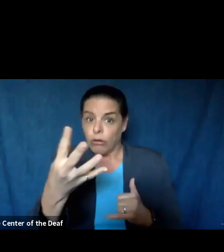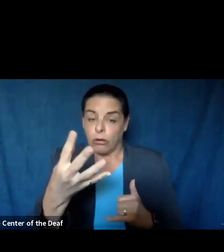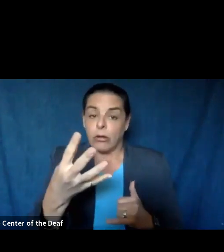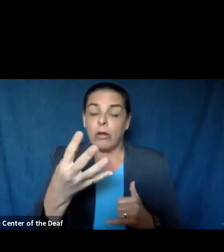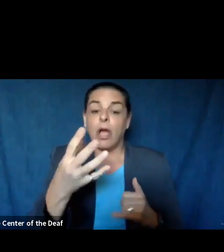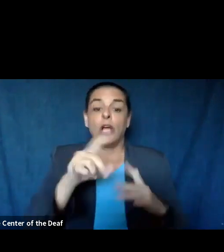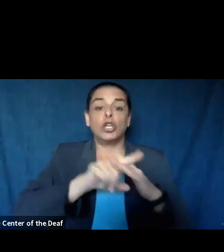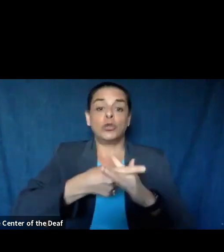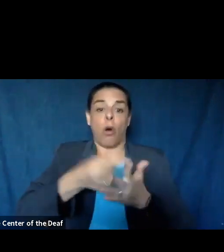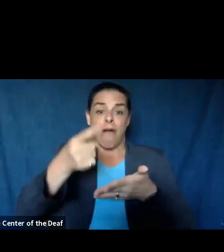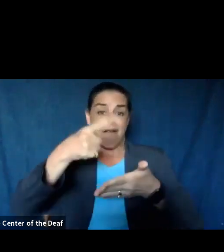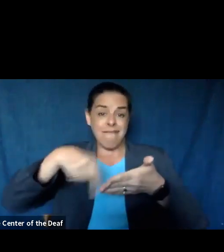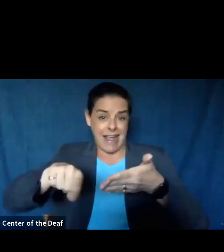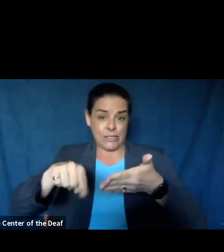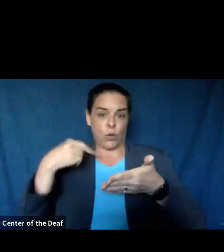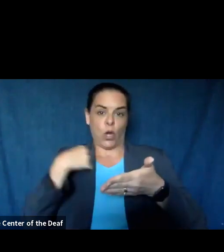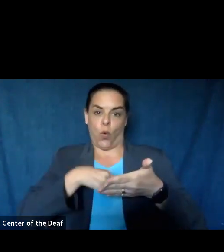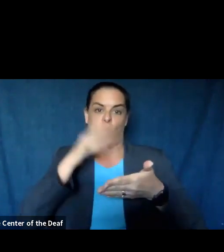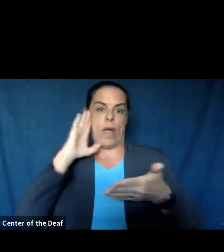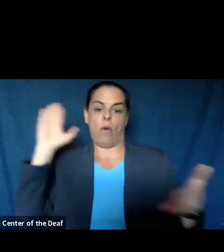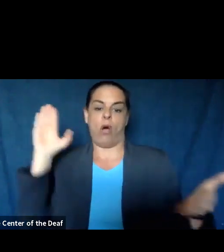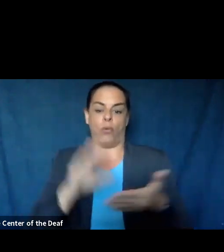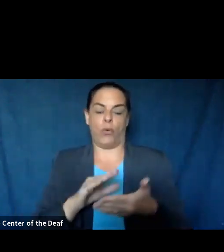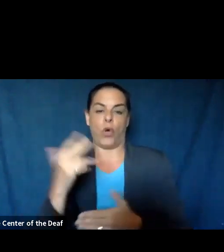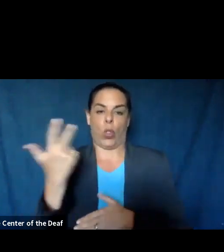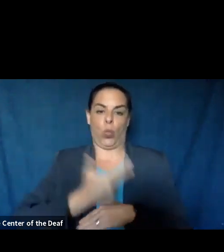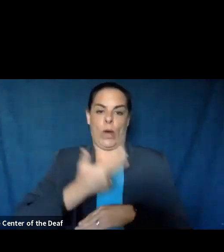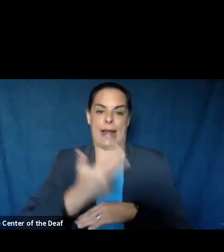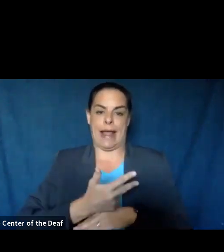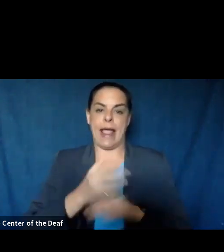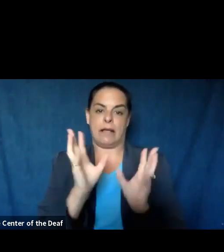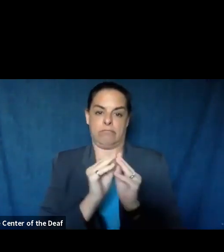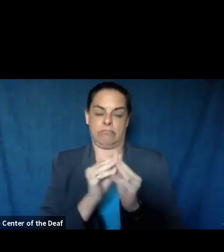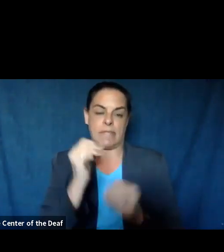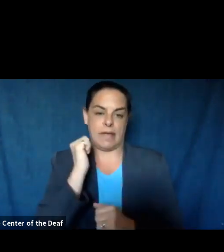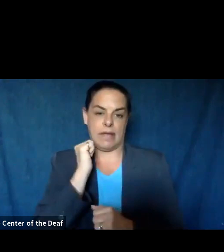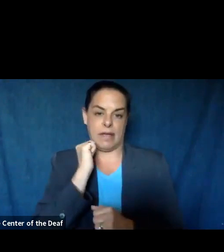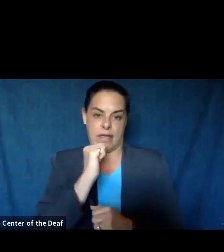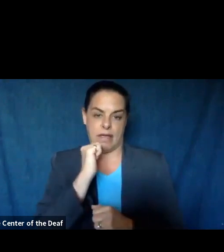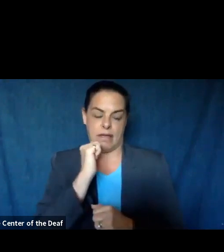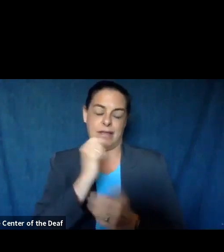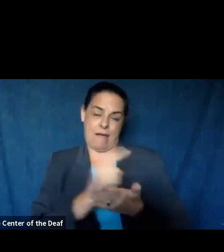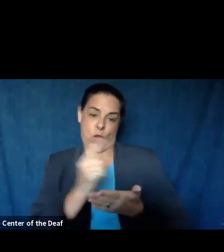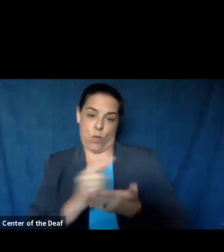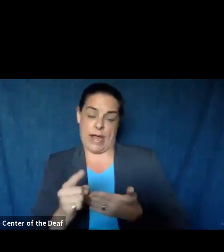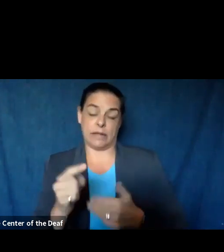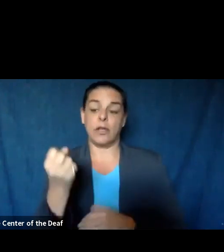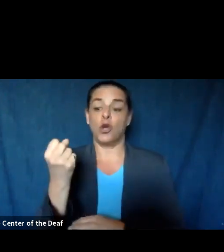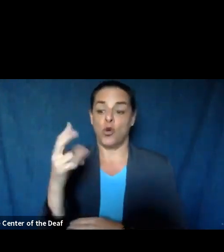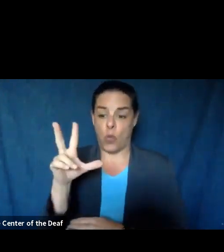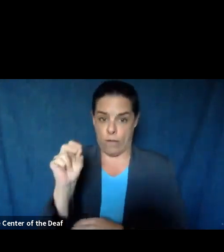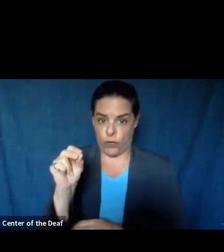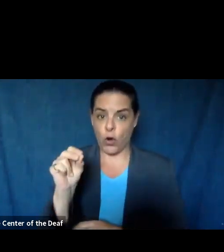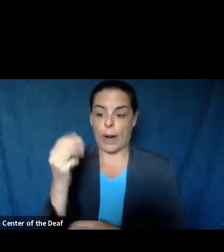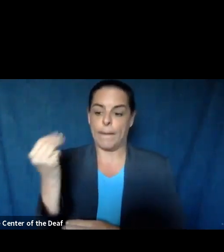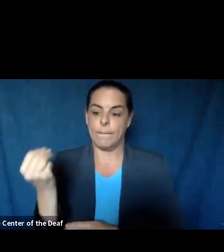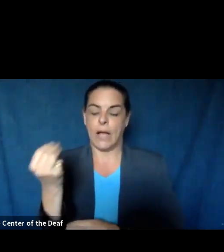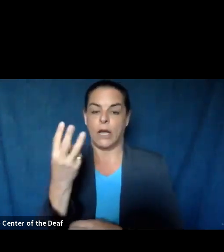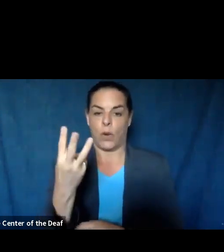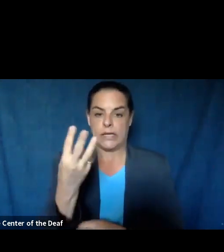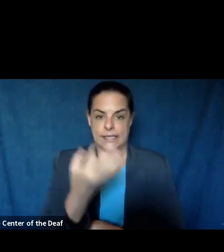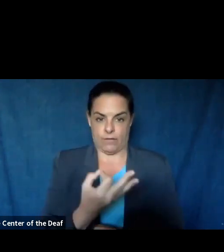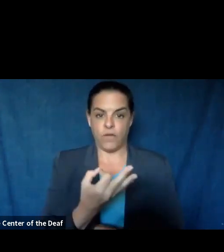moving to a 3-day-a-week media briefing. These media briefings will take place at 12:30 p.m. on